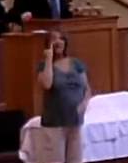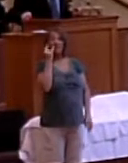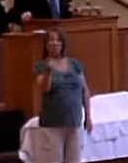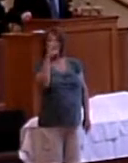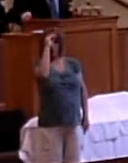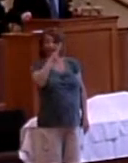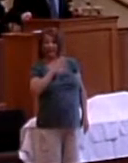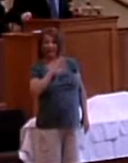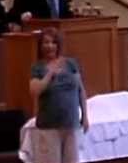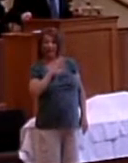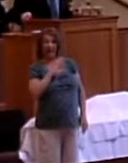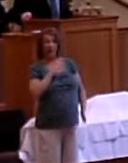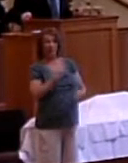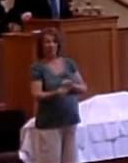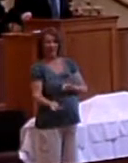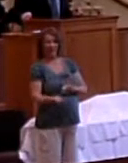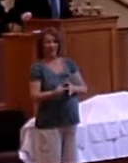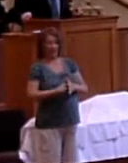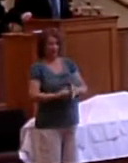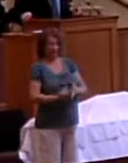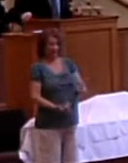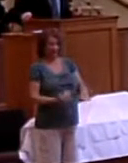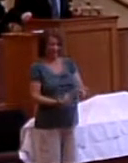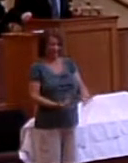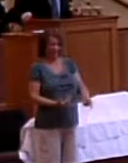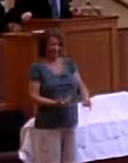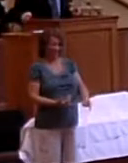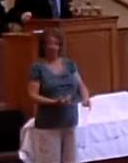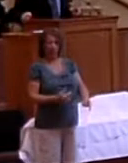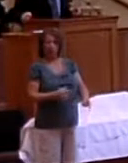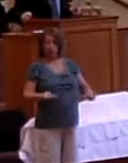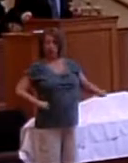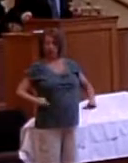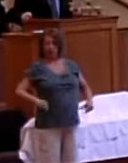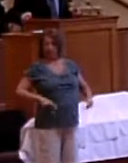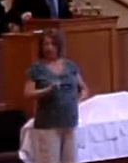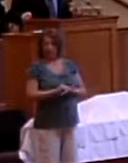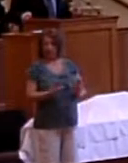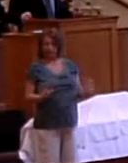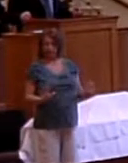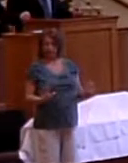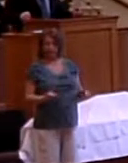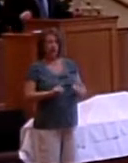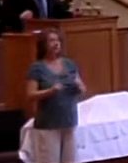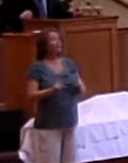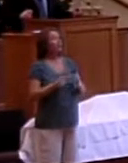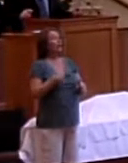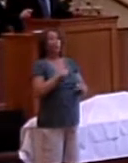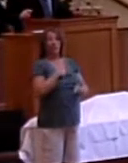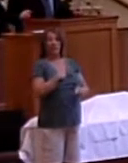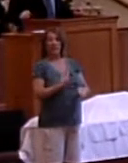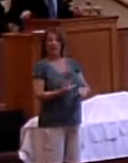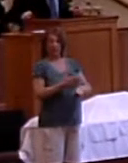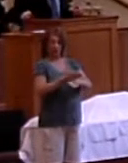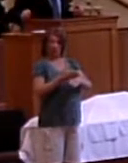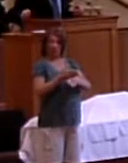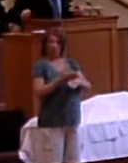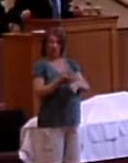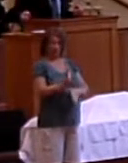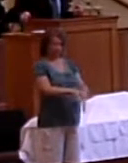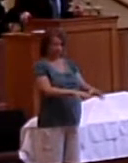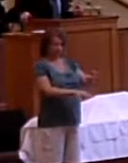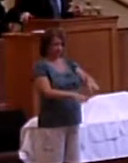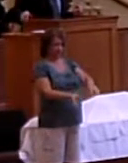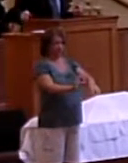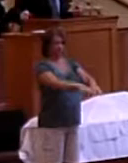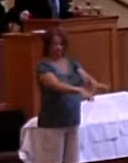you fail at lighting the fire, that's just really not something you want going around. You know what I'm saying? So whenever we stacked the wood up and I lit it, I used